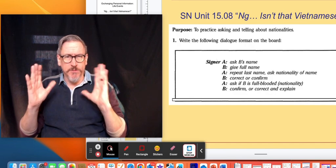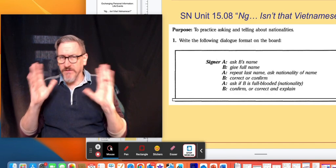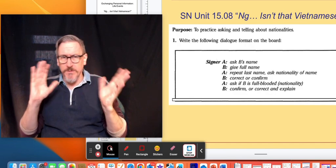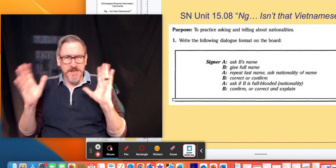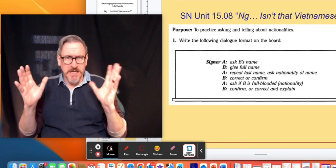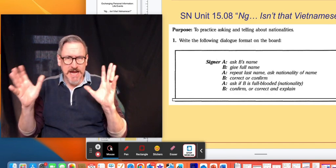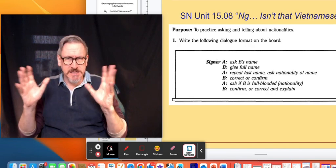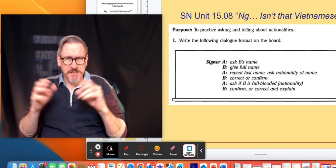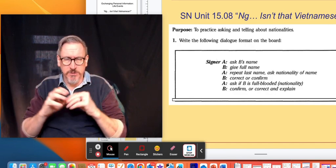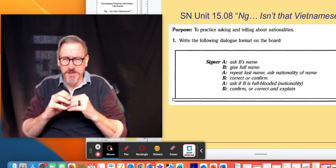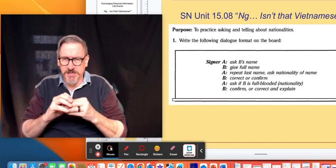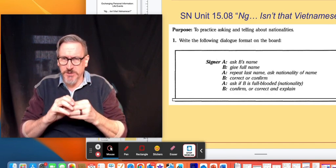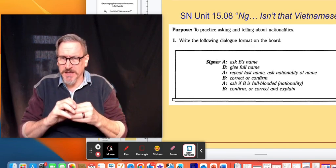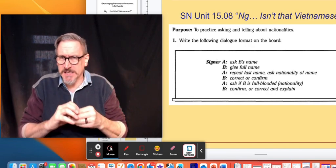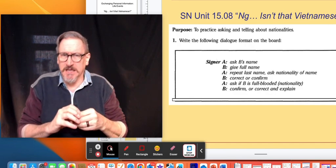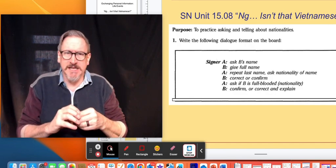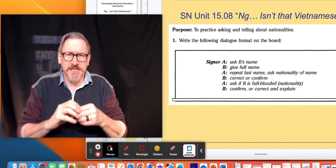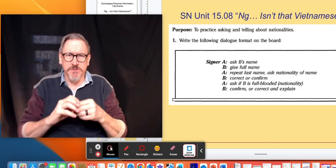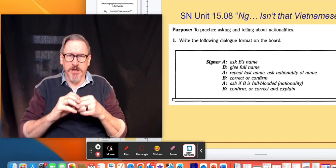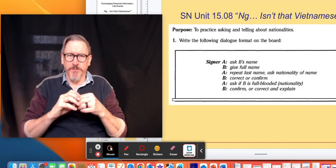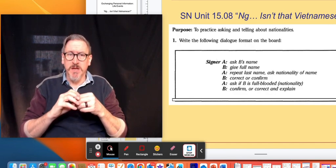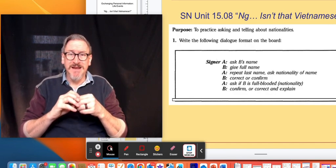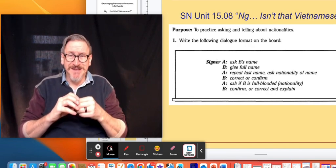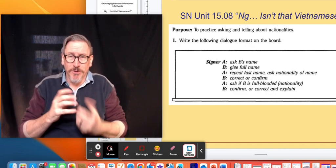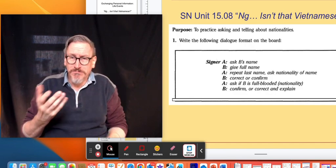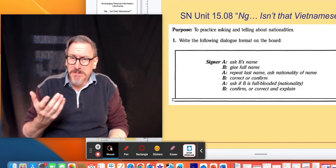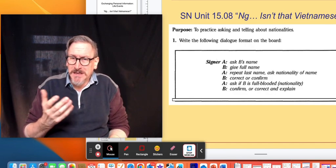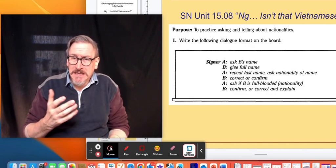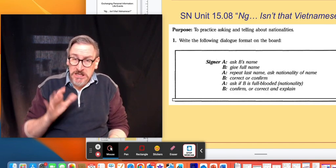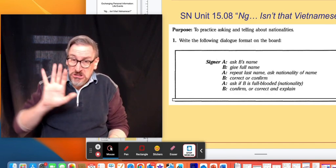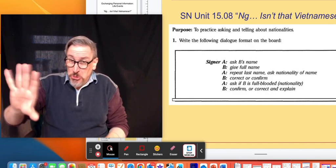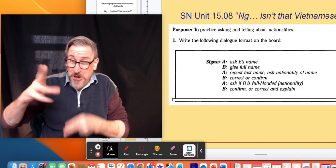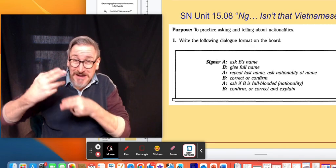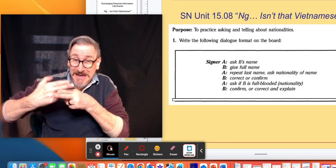standard way. If you missed class, missed us doing this in class, this will help. So,